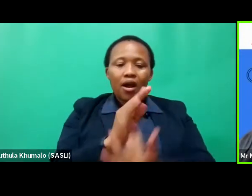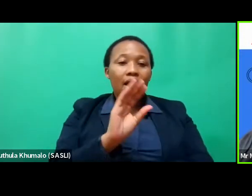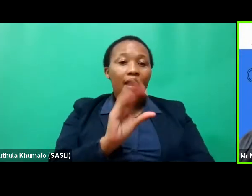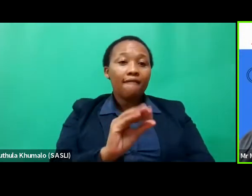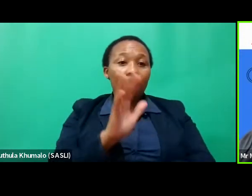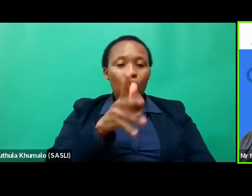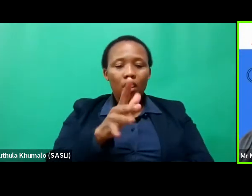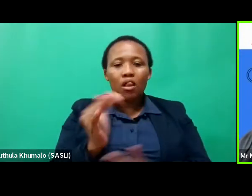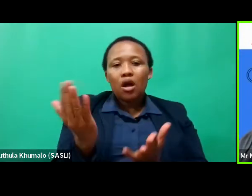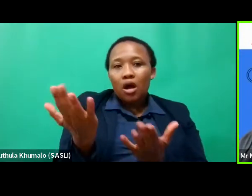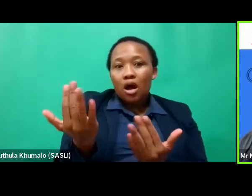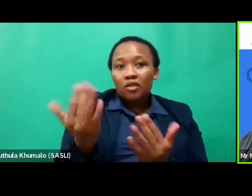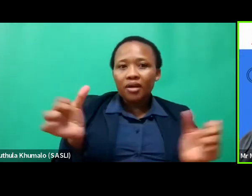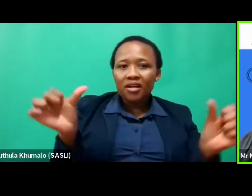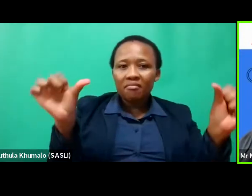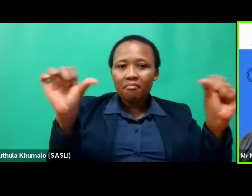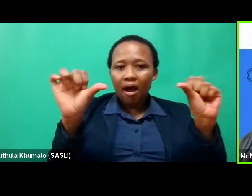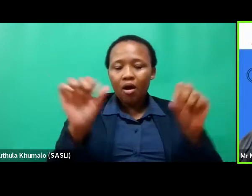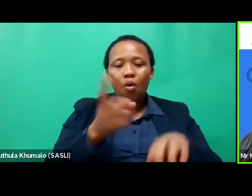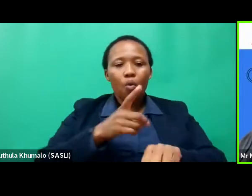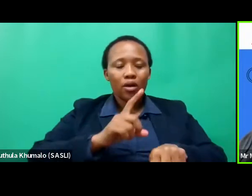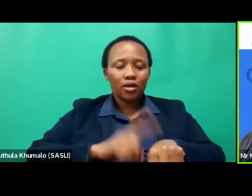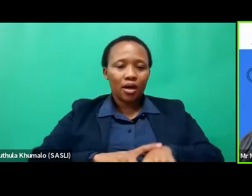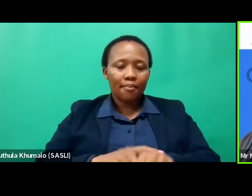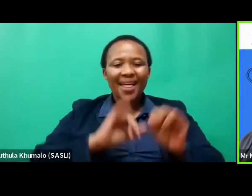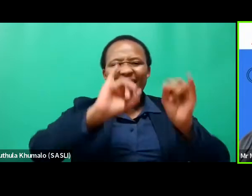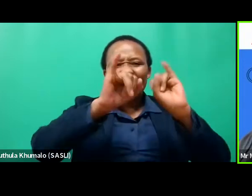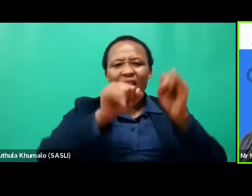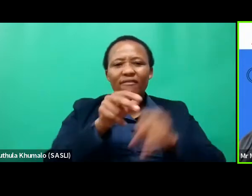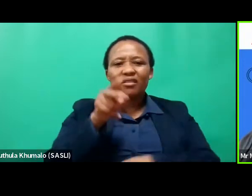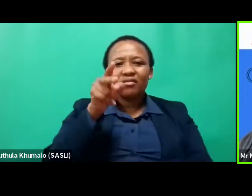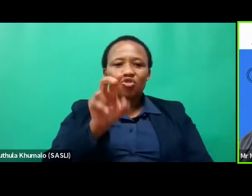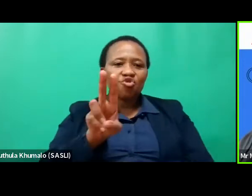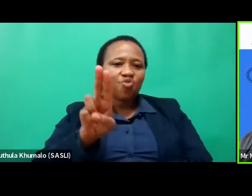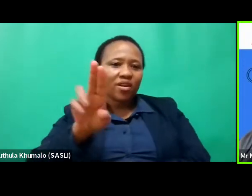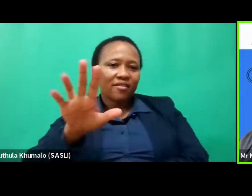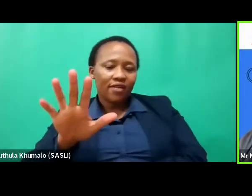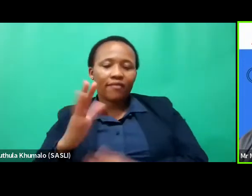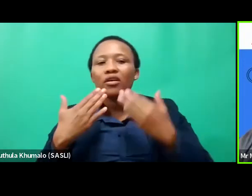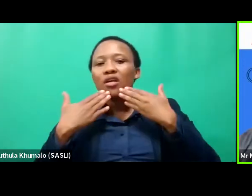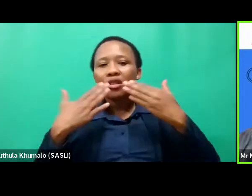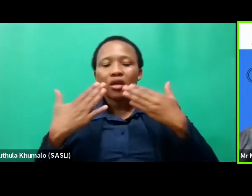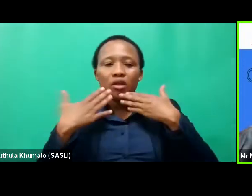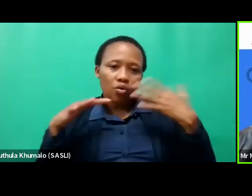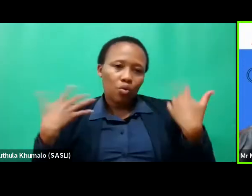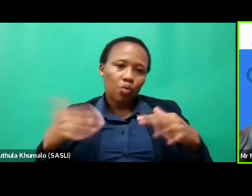by 25 past 11. Thank you very much to everyone.